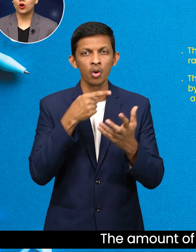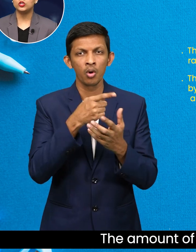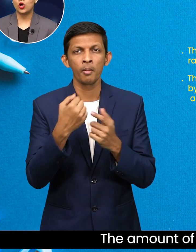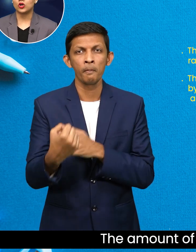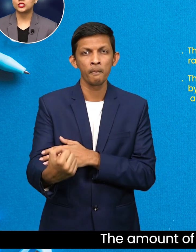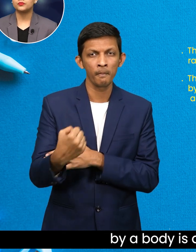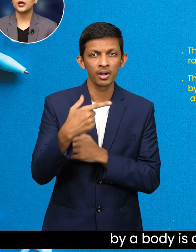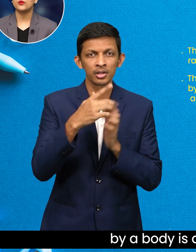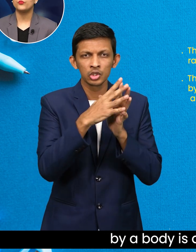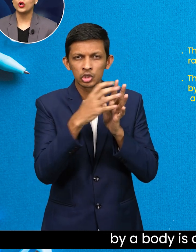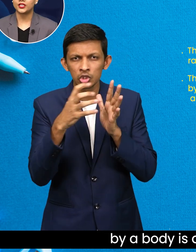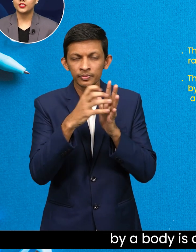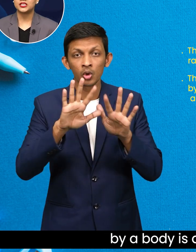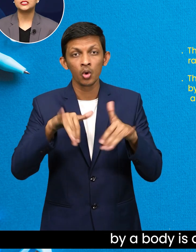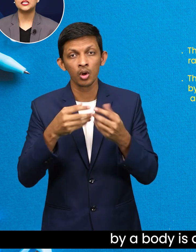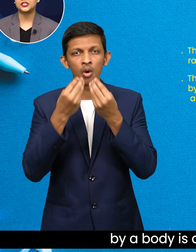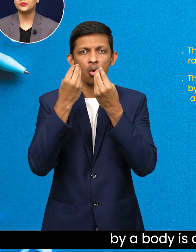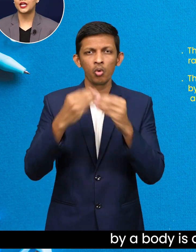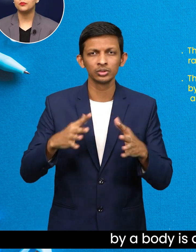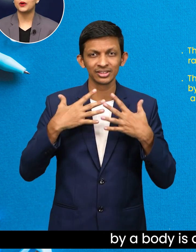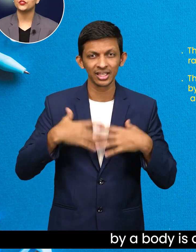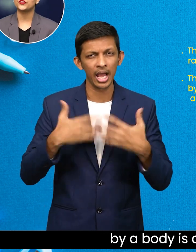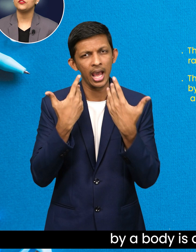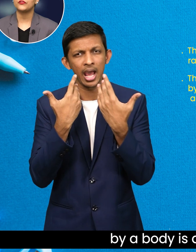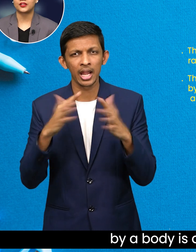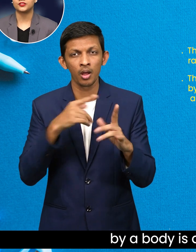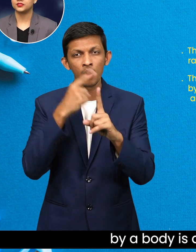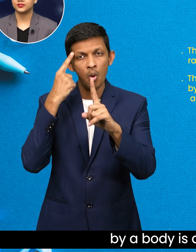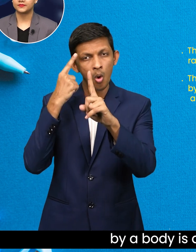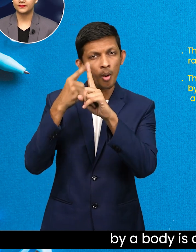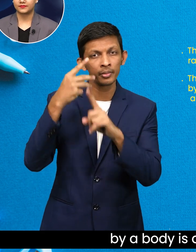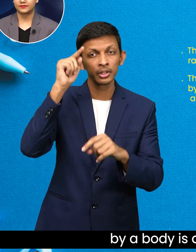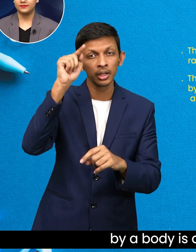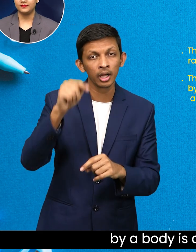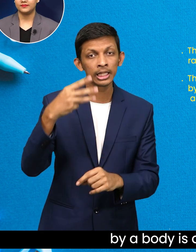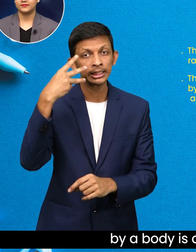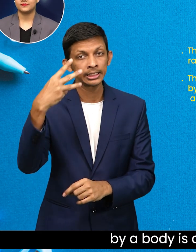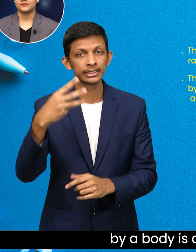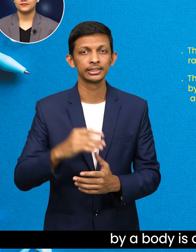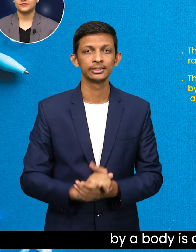absorbed or lost by a body is determined by 3 factors: